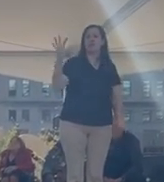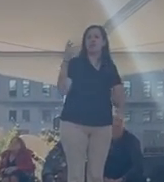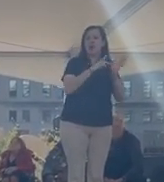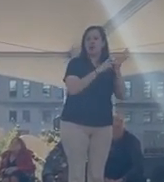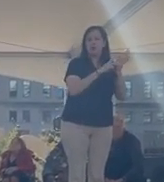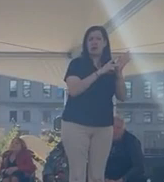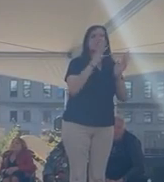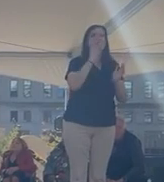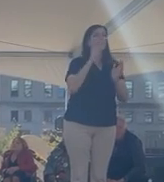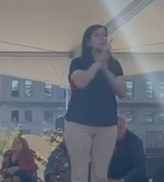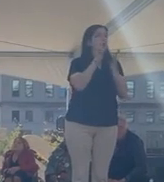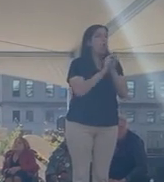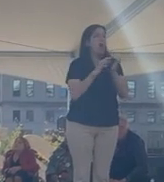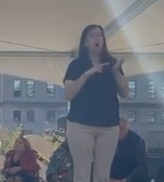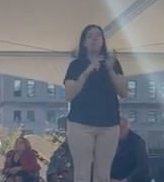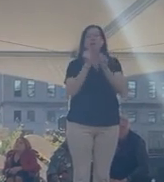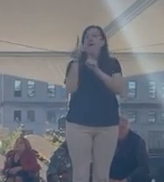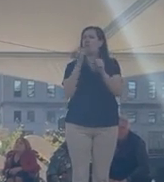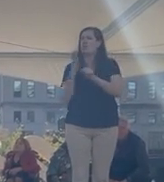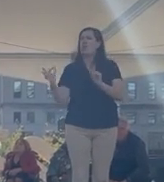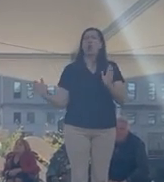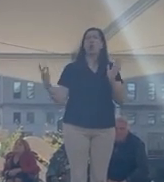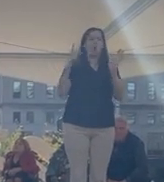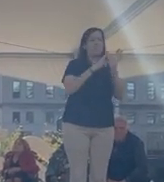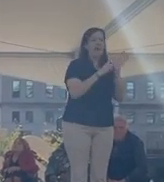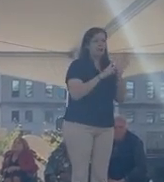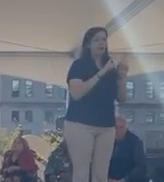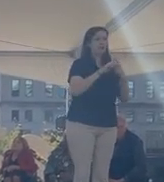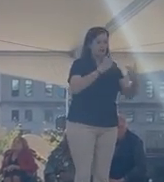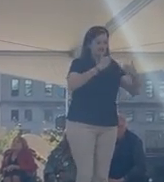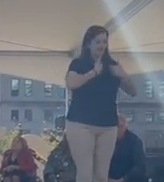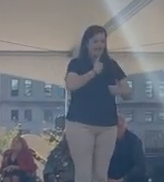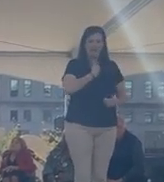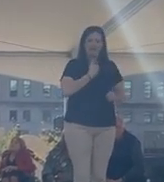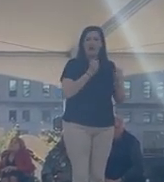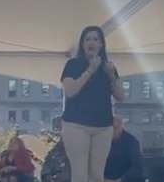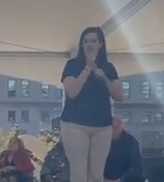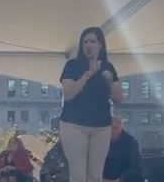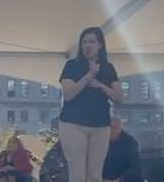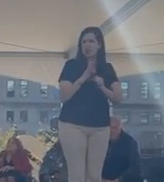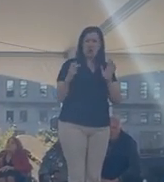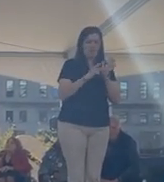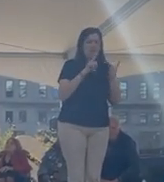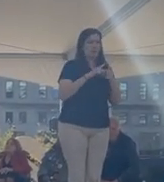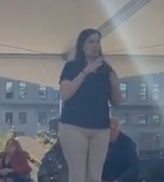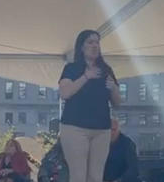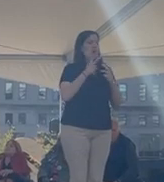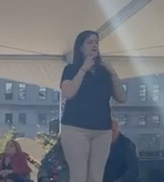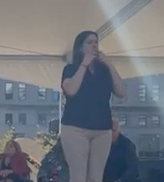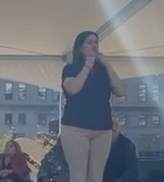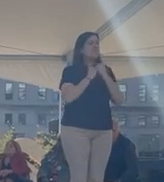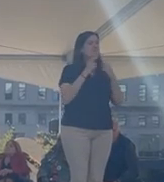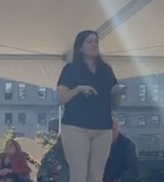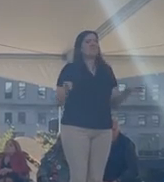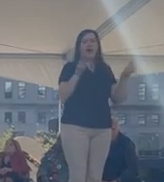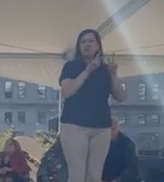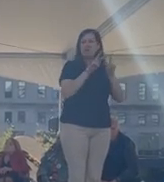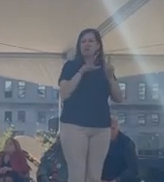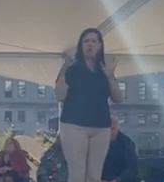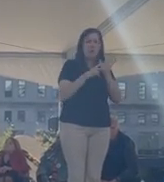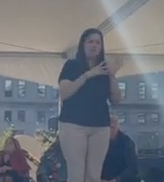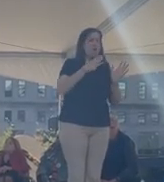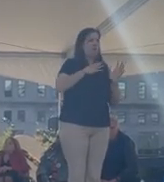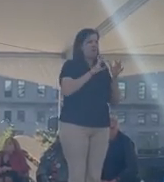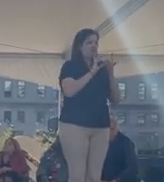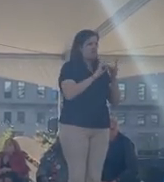is Jewish law to return once a year, to return to yourself, to return to your values, return to your